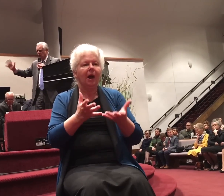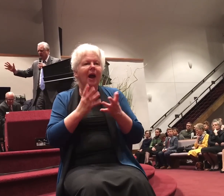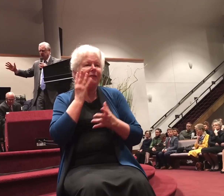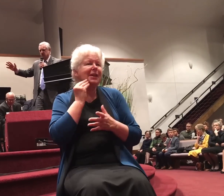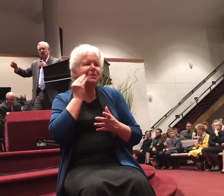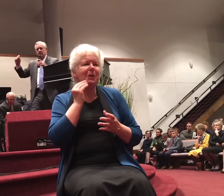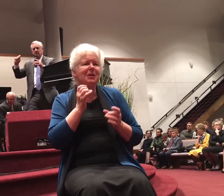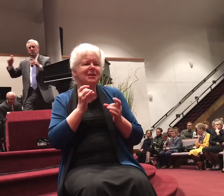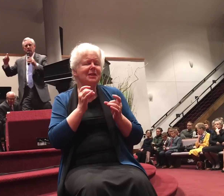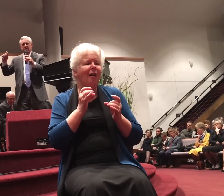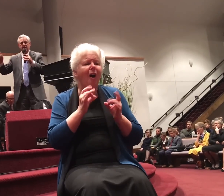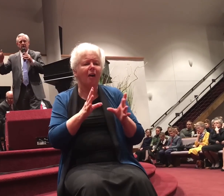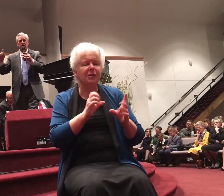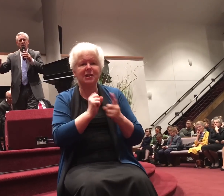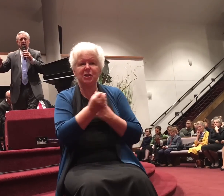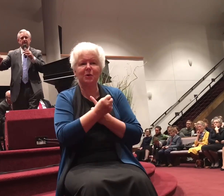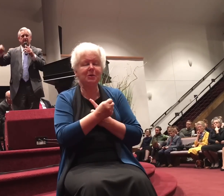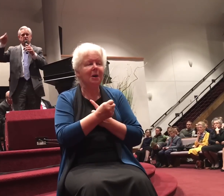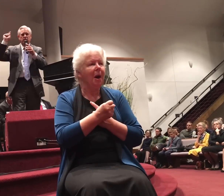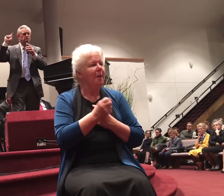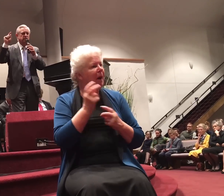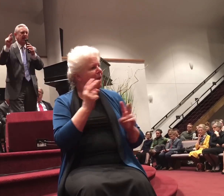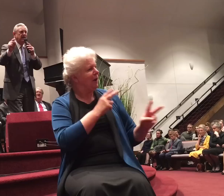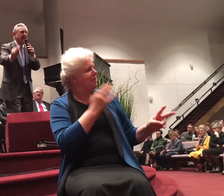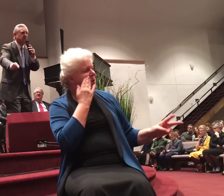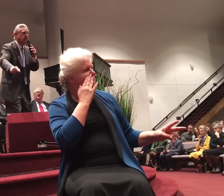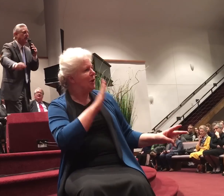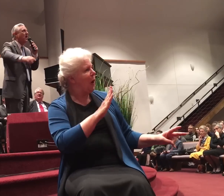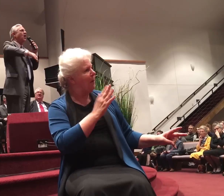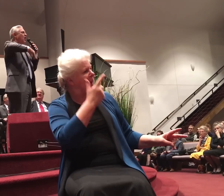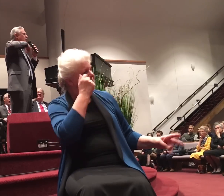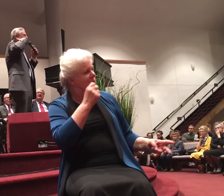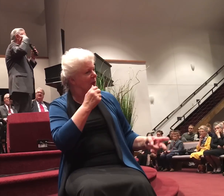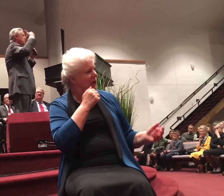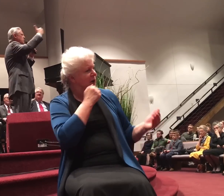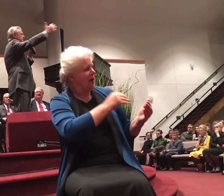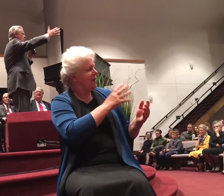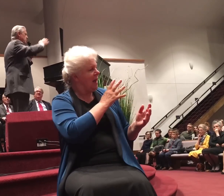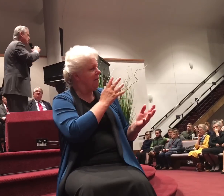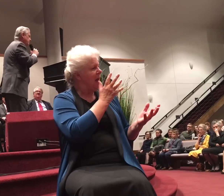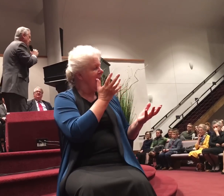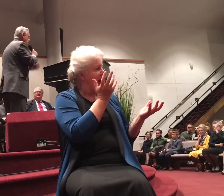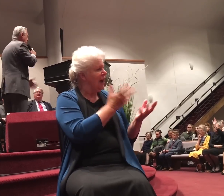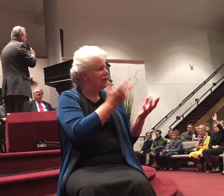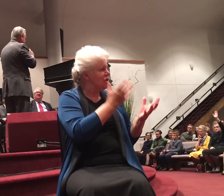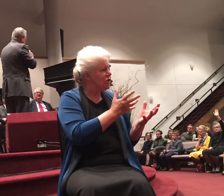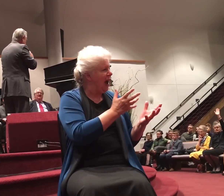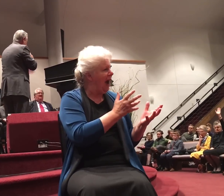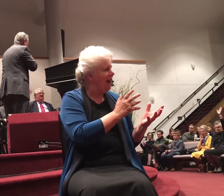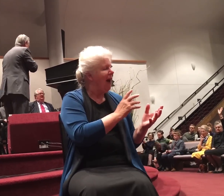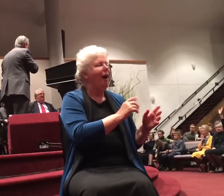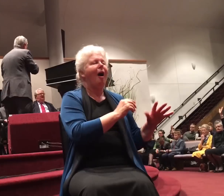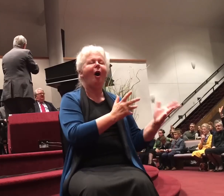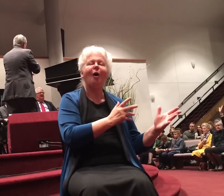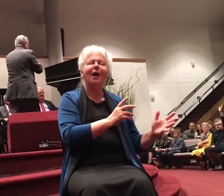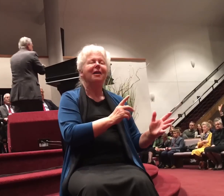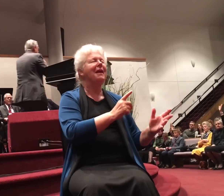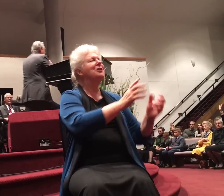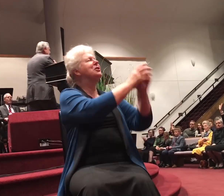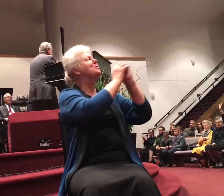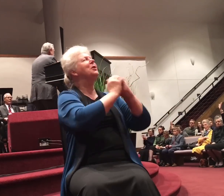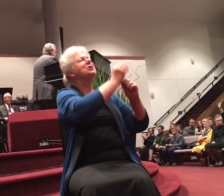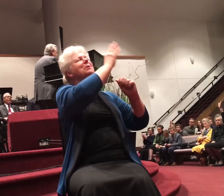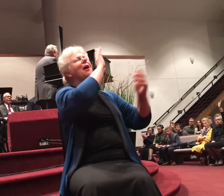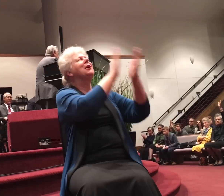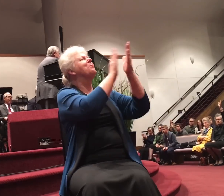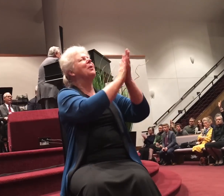kinds of situations, but you would never know it, because when you stand next to them, all they can do is worship God and praise Him. There's